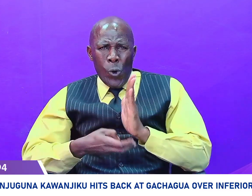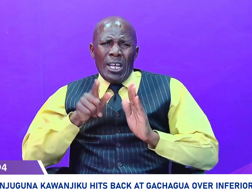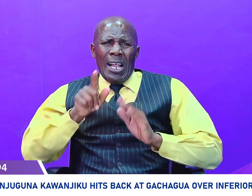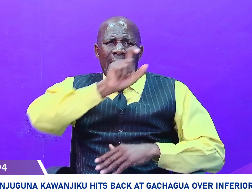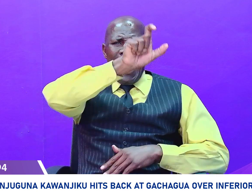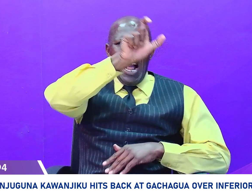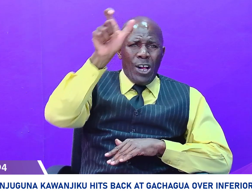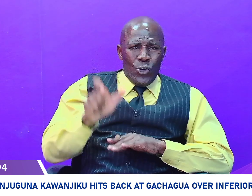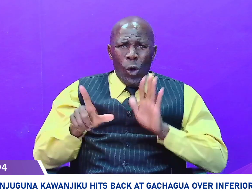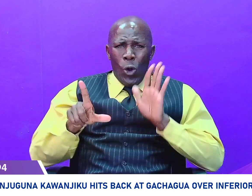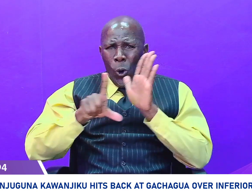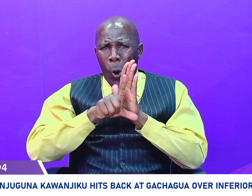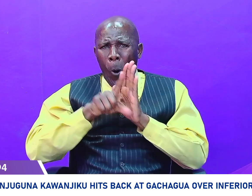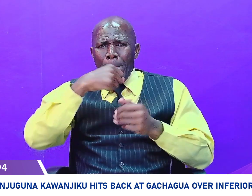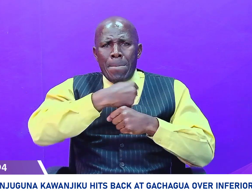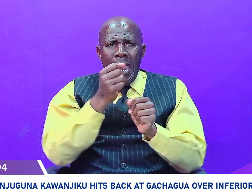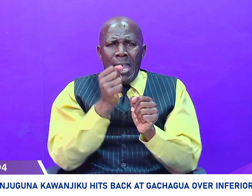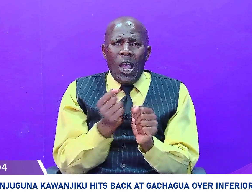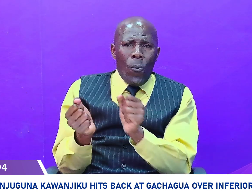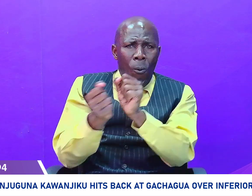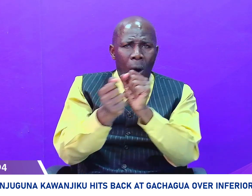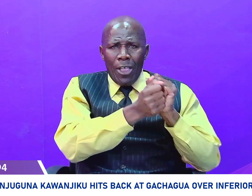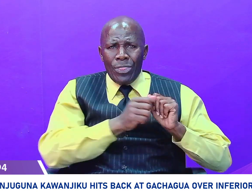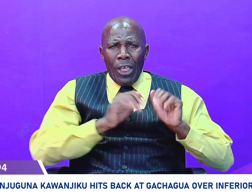who he claimed were more intellectual.